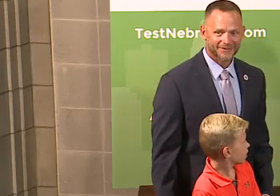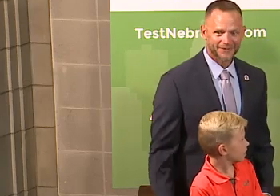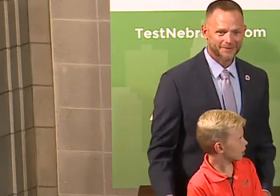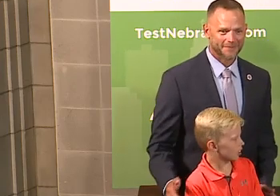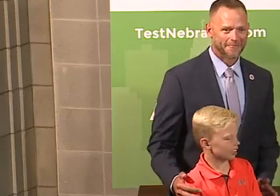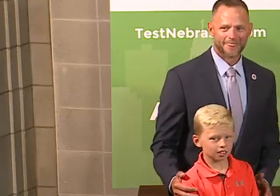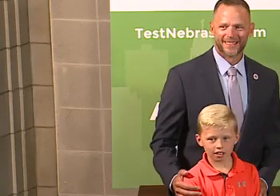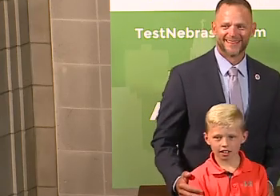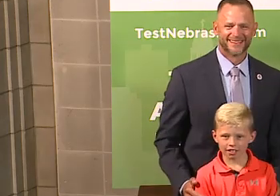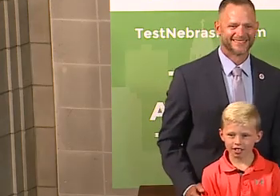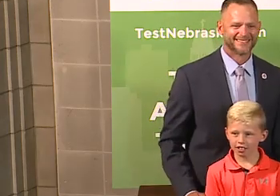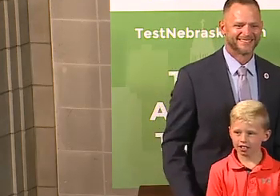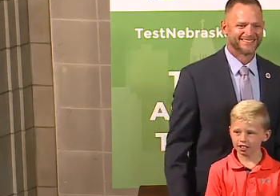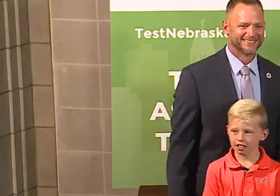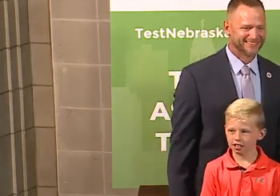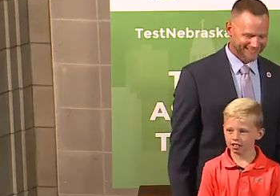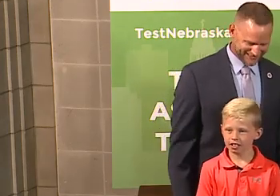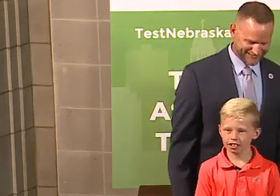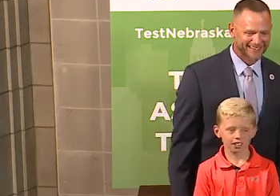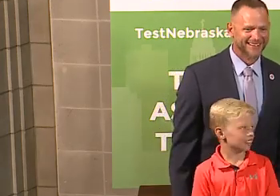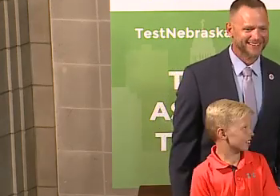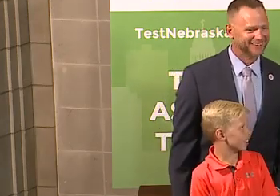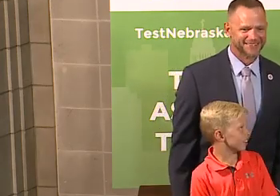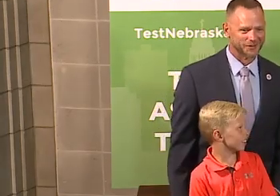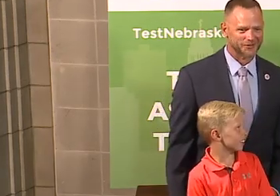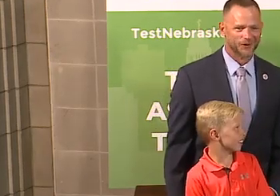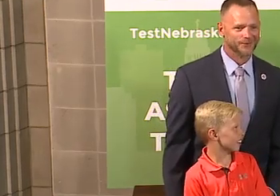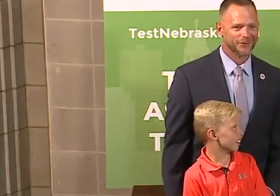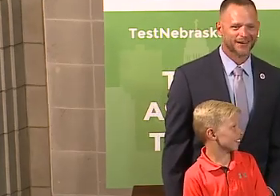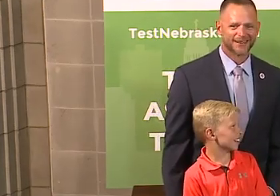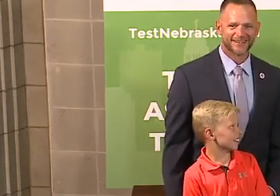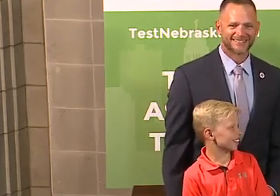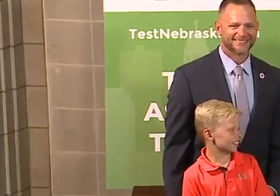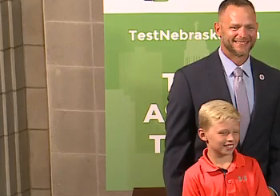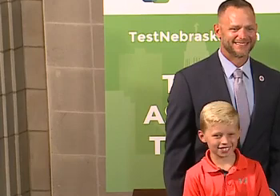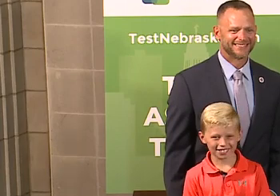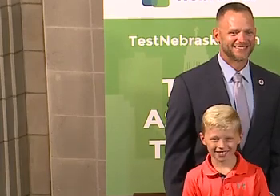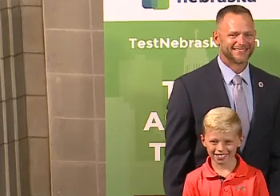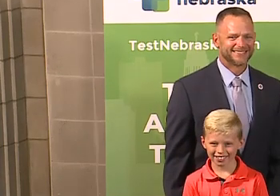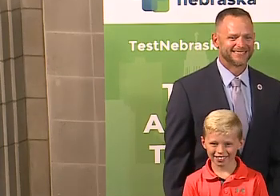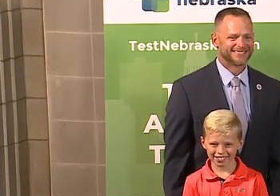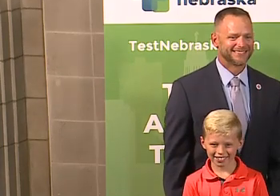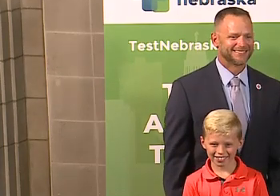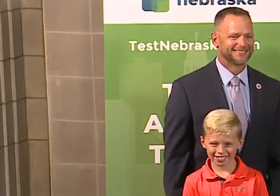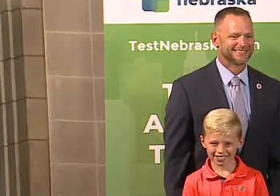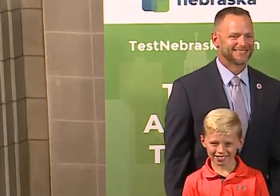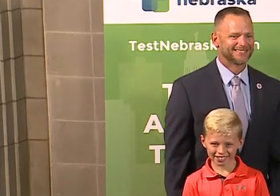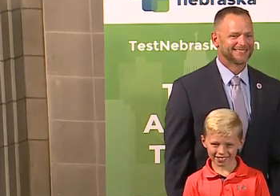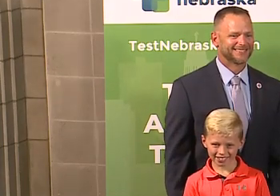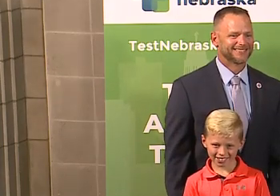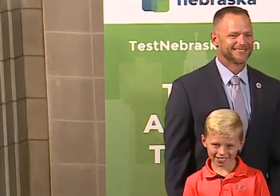Oh, one more, I got one more. Joey, I told you that already. One thing you learn about being governor is always one more picture.